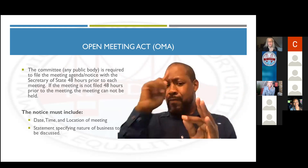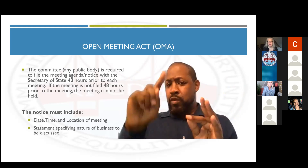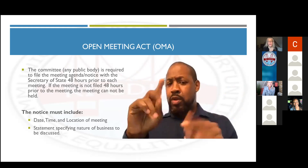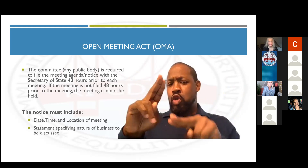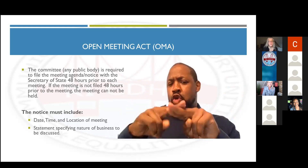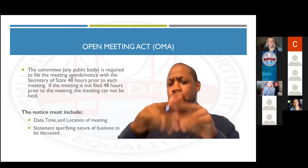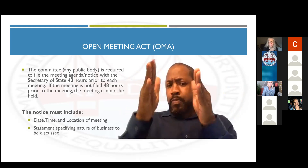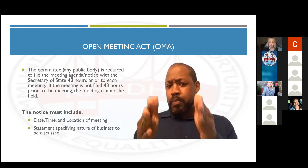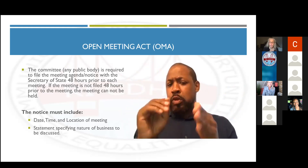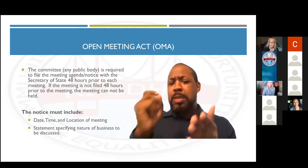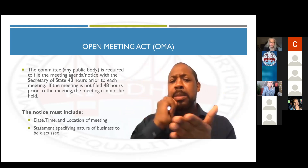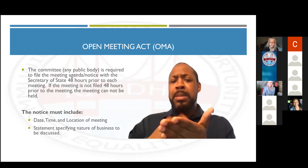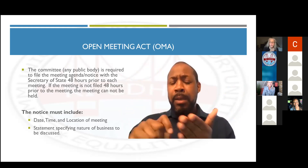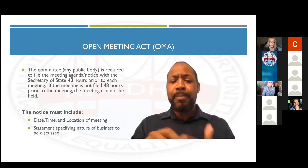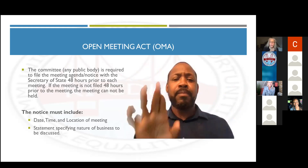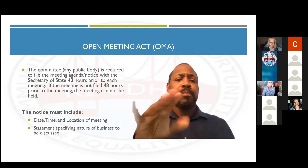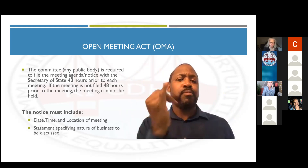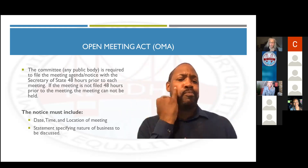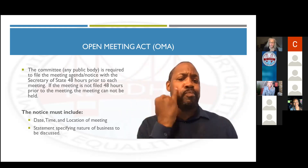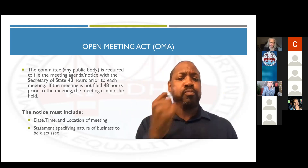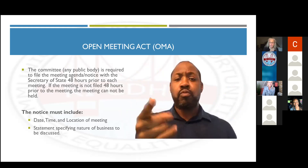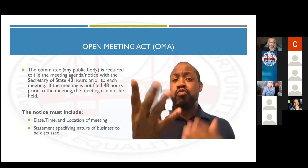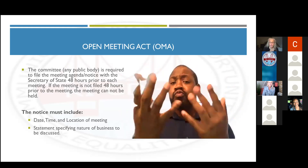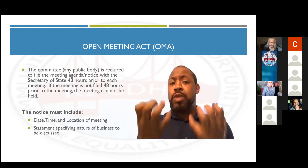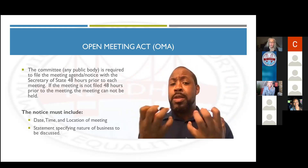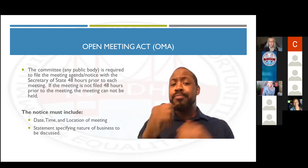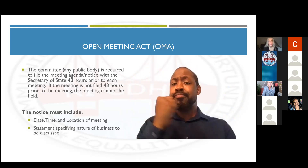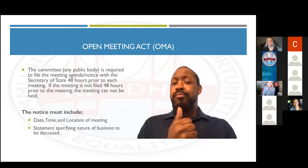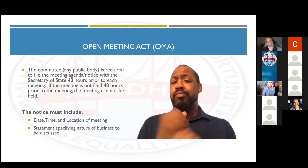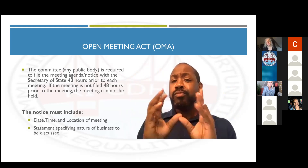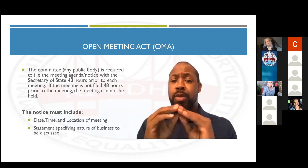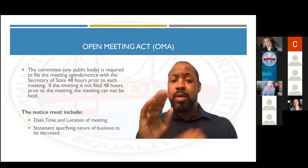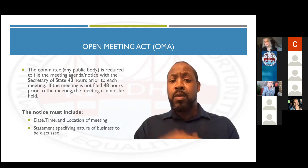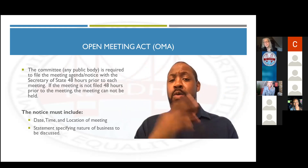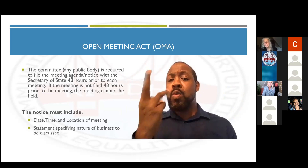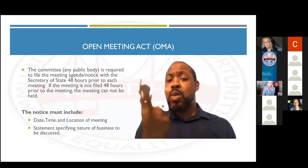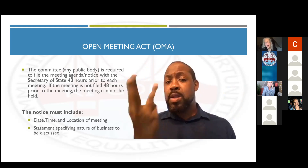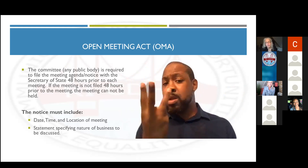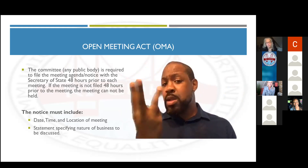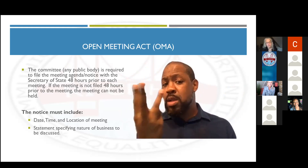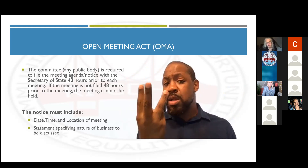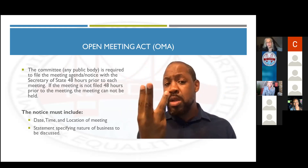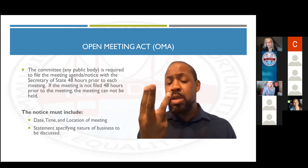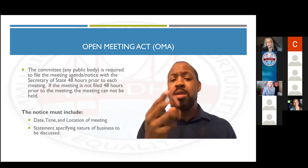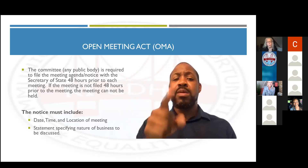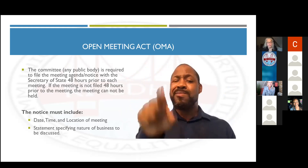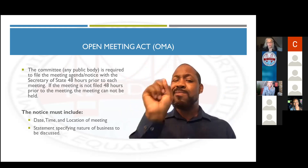And that's very important for the chair of this committee. Let's say you want to have a meeting on a Wednesday.